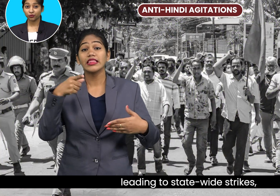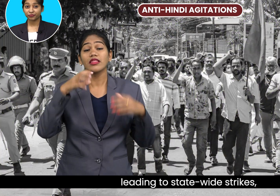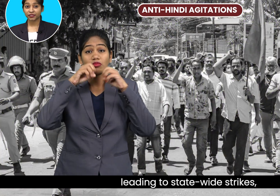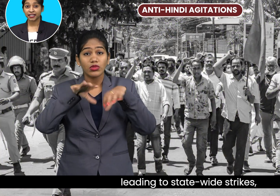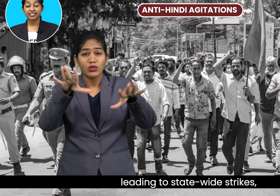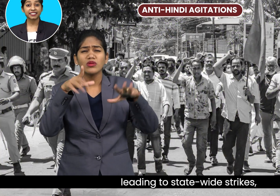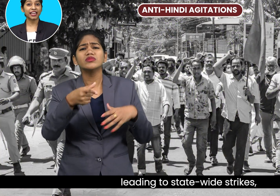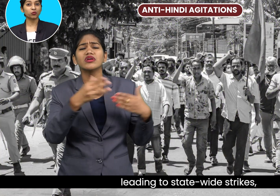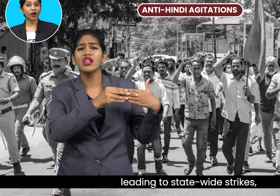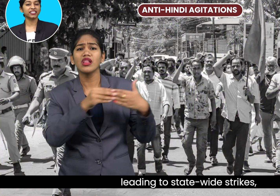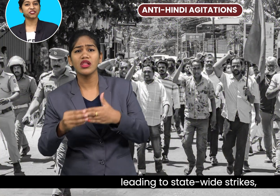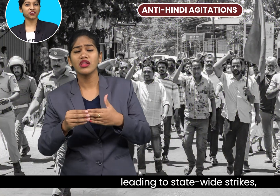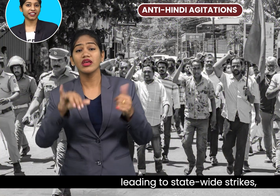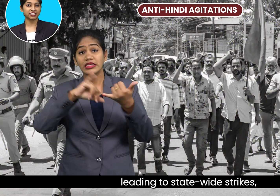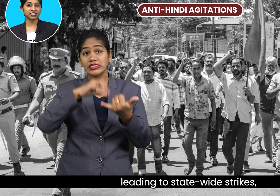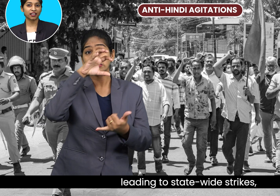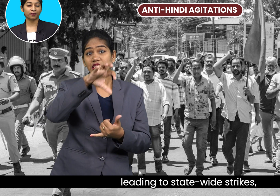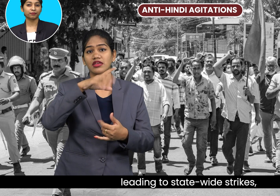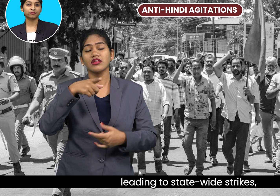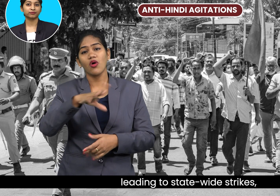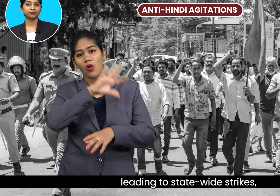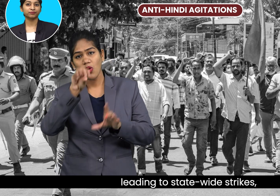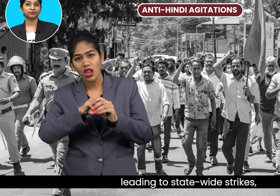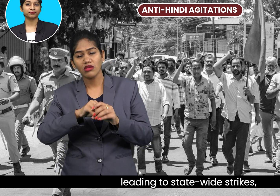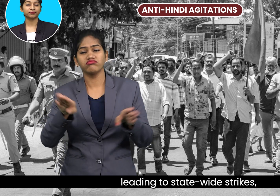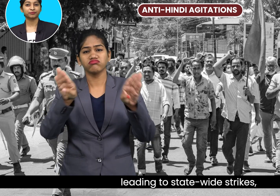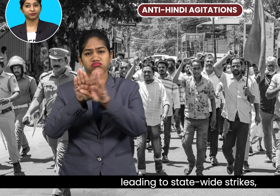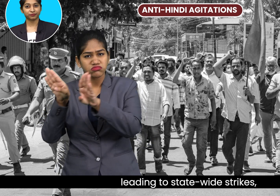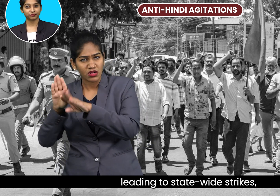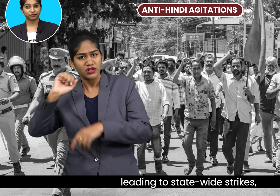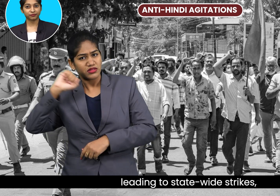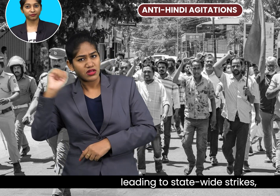leading to statewide strikes.